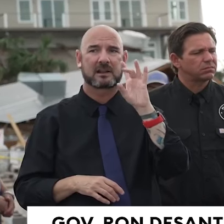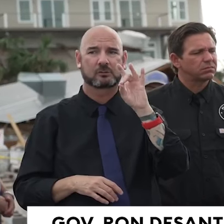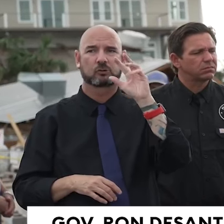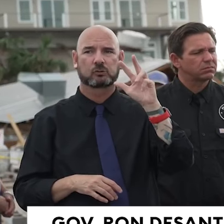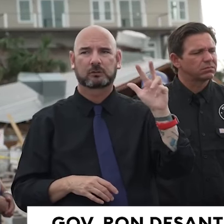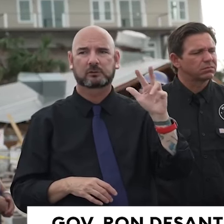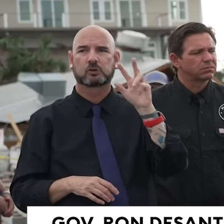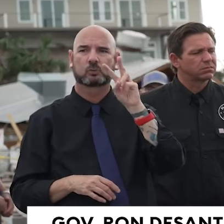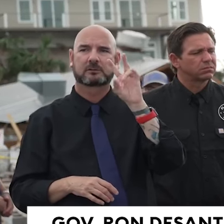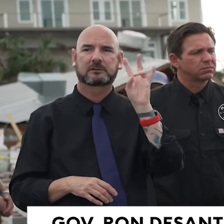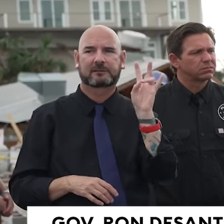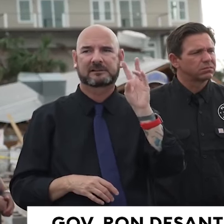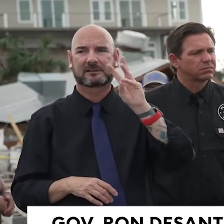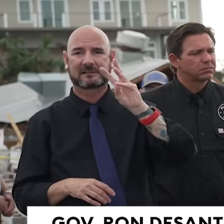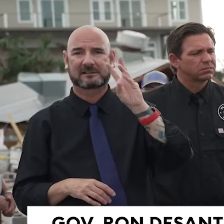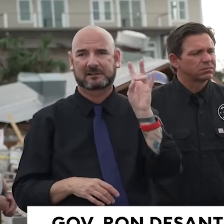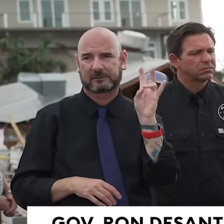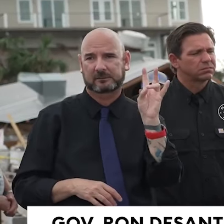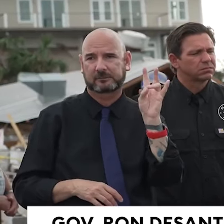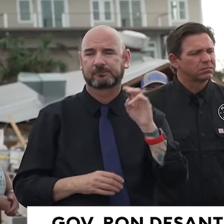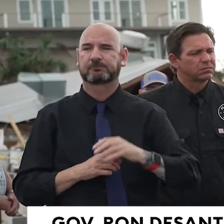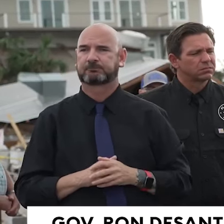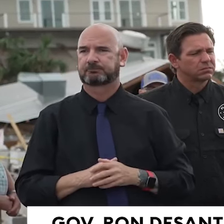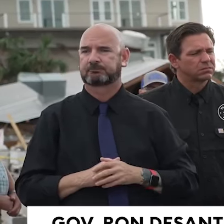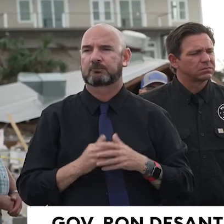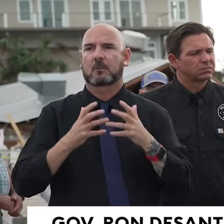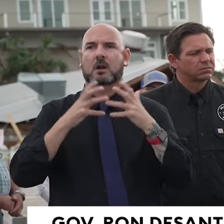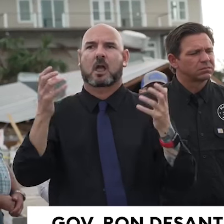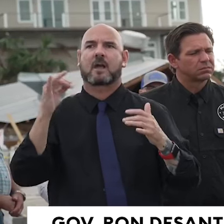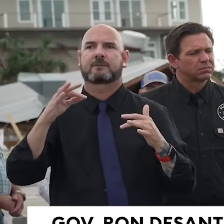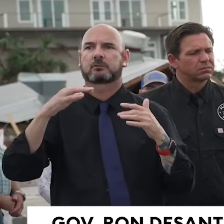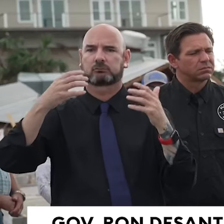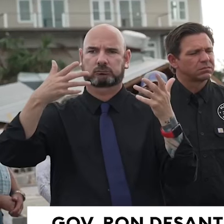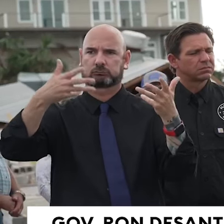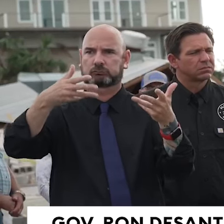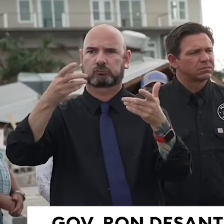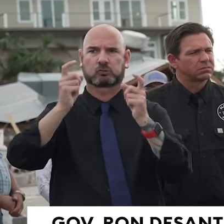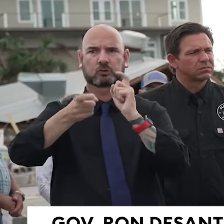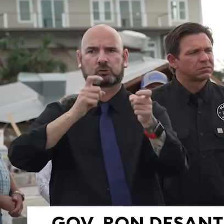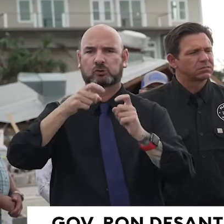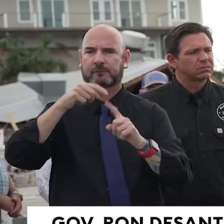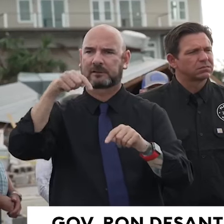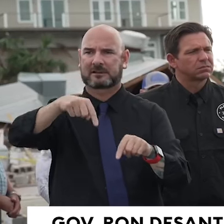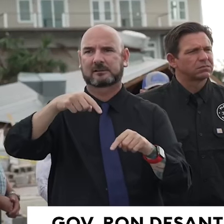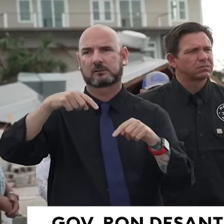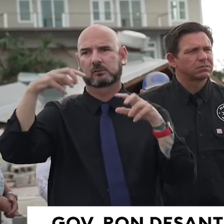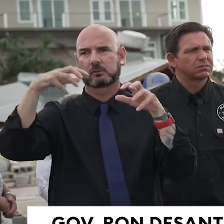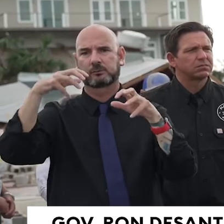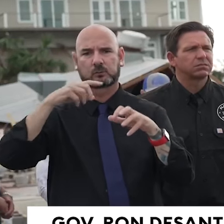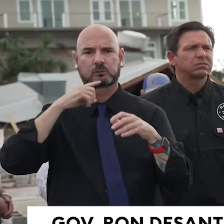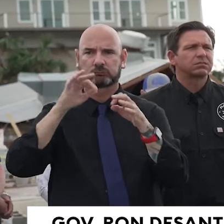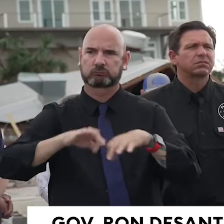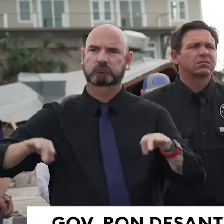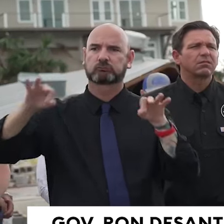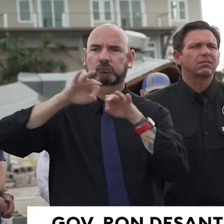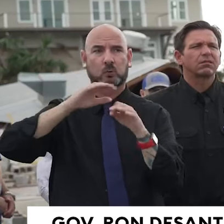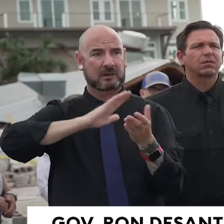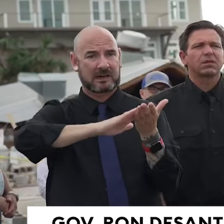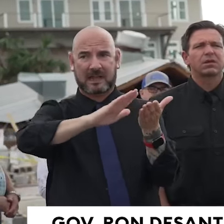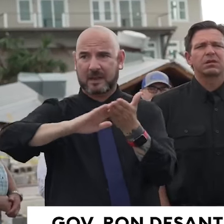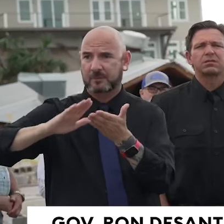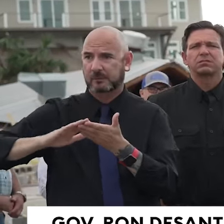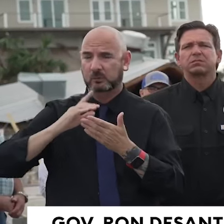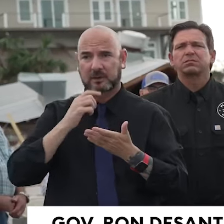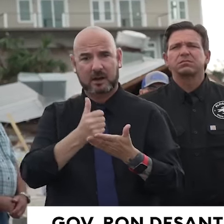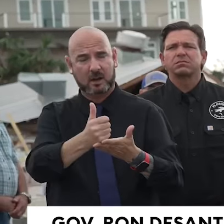1-800-733-2767. There's a lot of debris left from this storm, and it is essential that when we clean up, you can help us